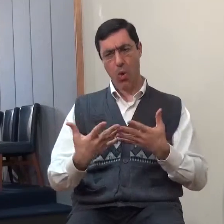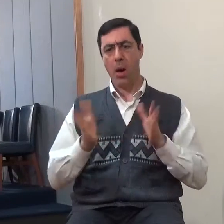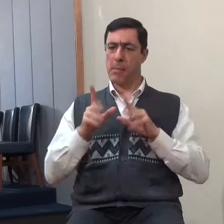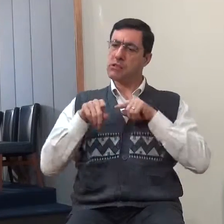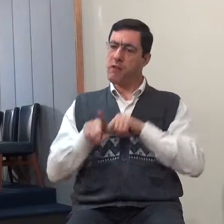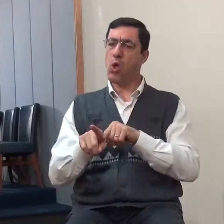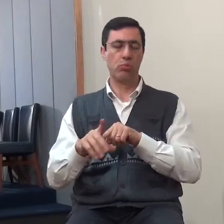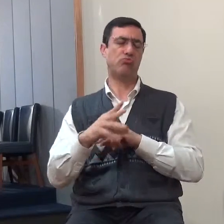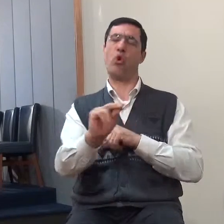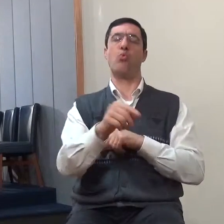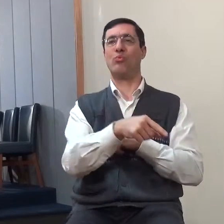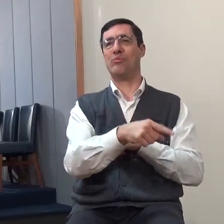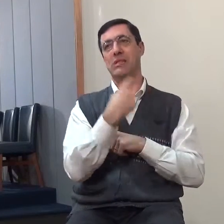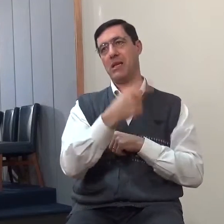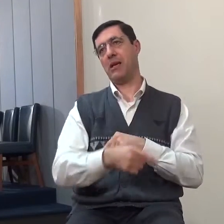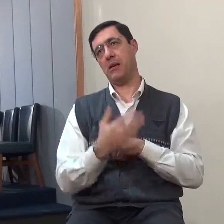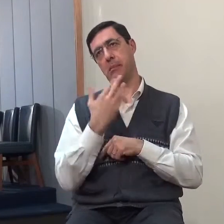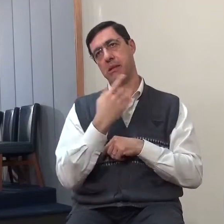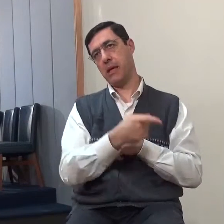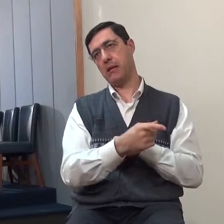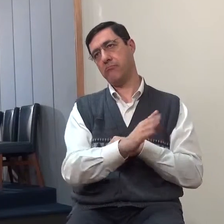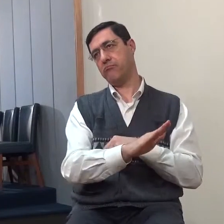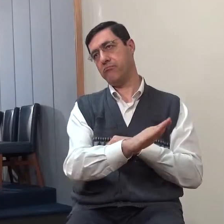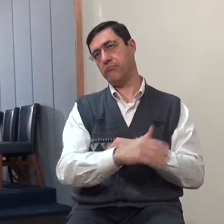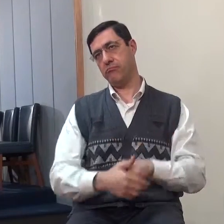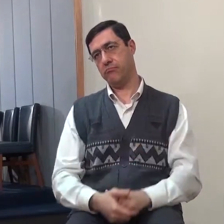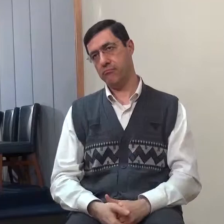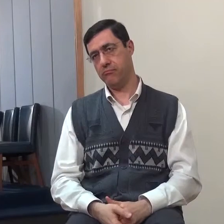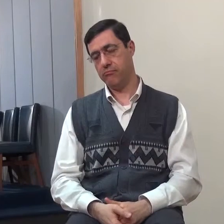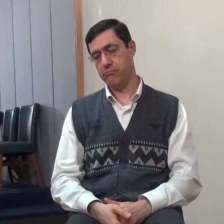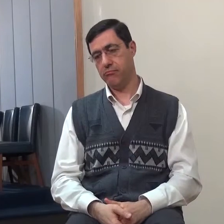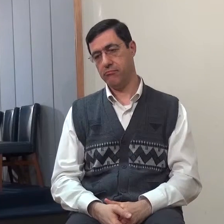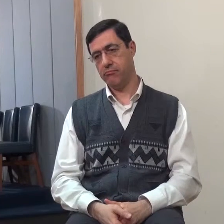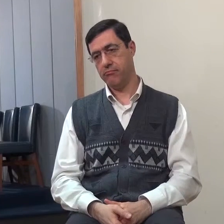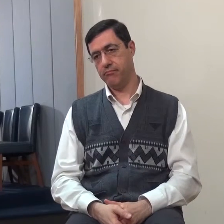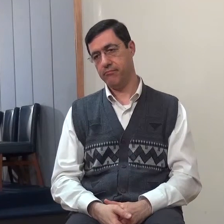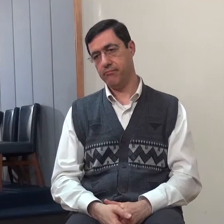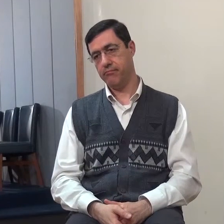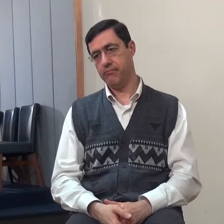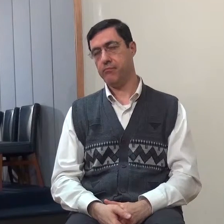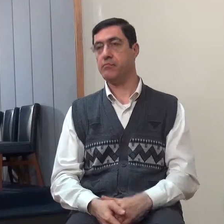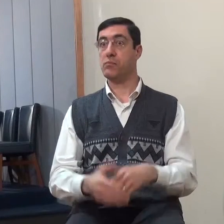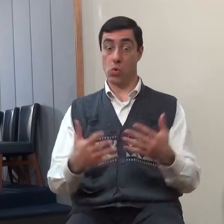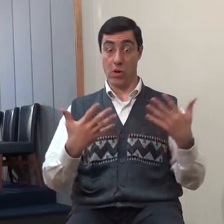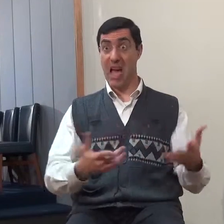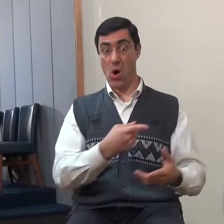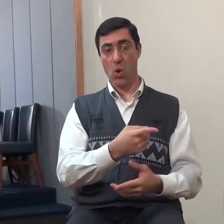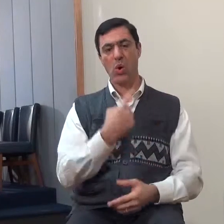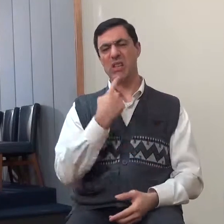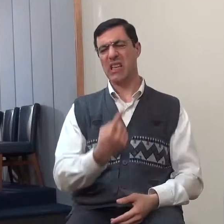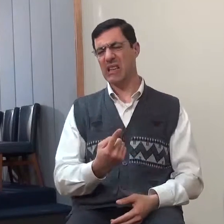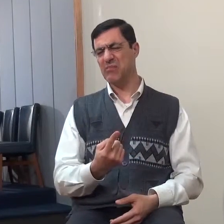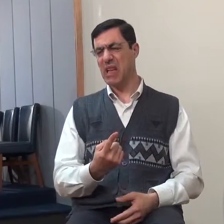In practice, the only difference this makes is they get rid of the Sabbath commandment, and they